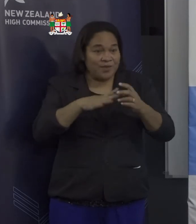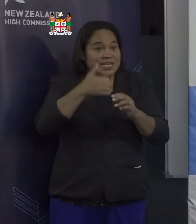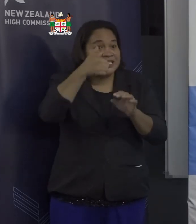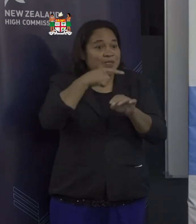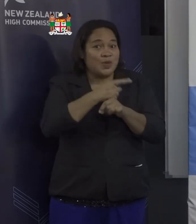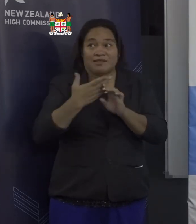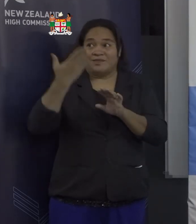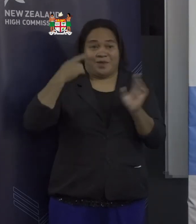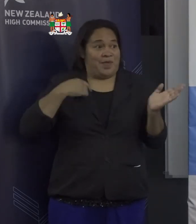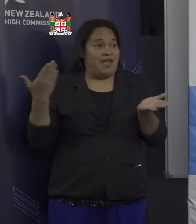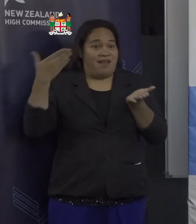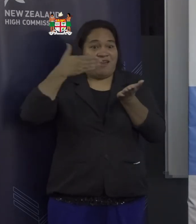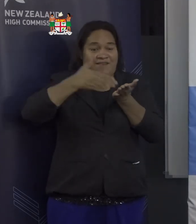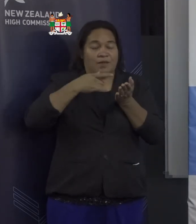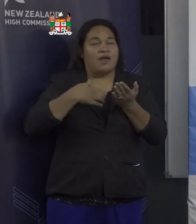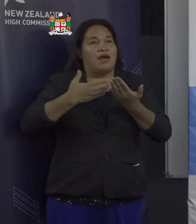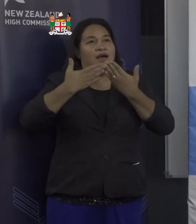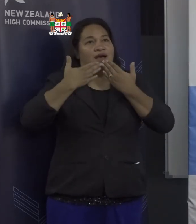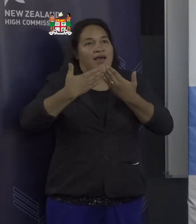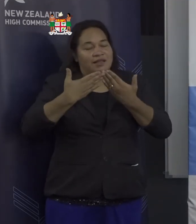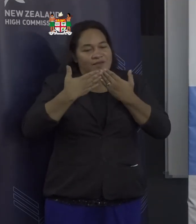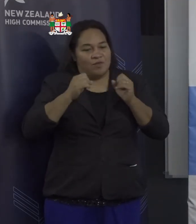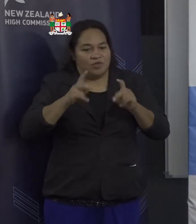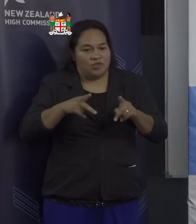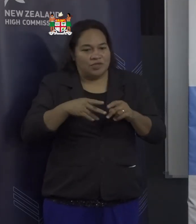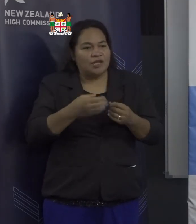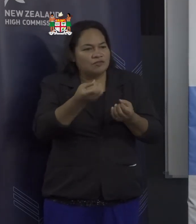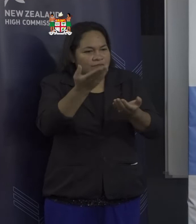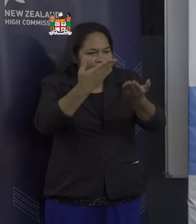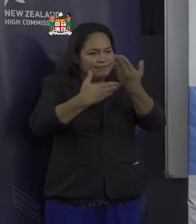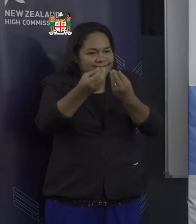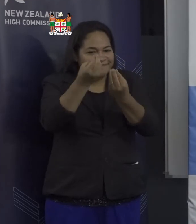ago, I am very thankful for that opportunity and for the insights that you are giving me.